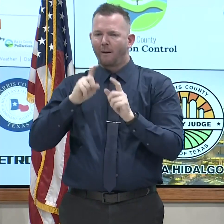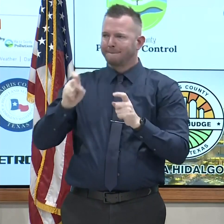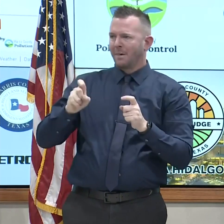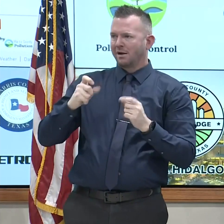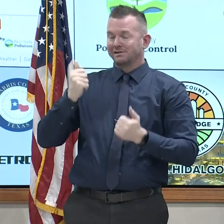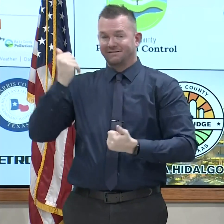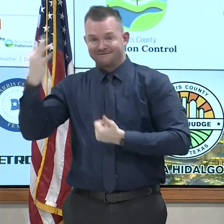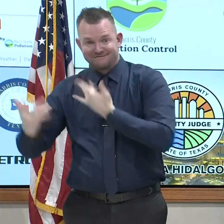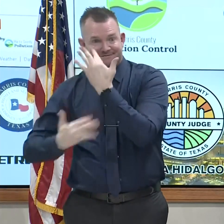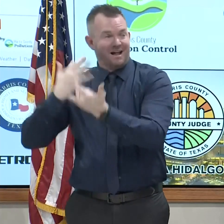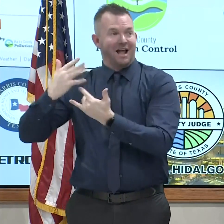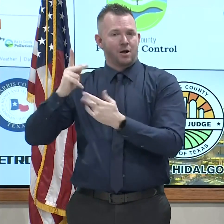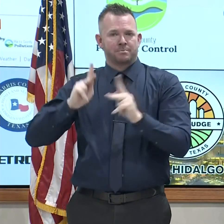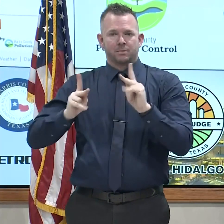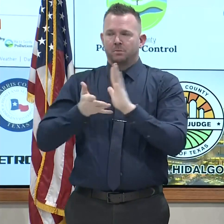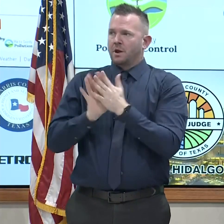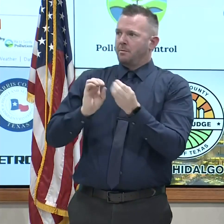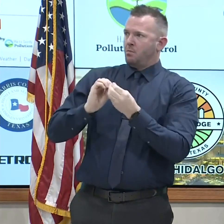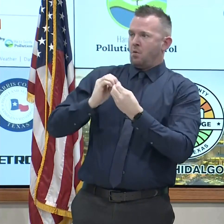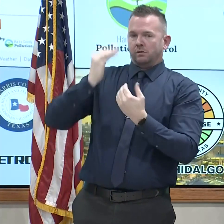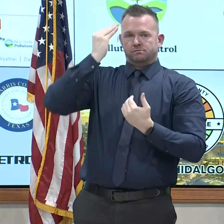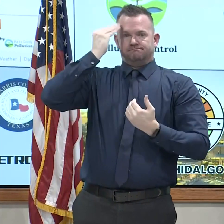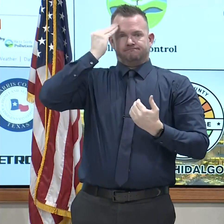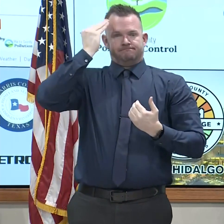what's in the air that they breathe.